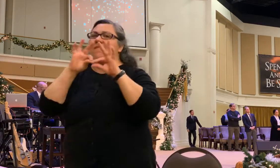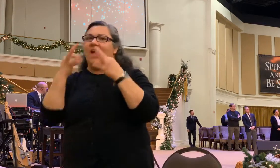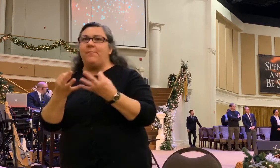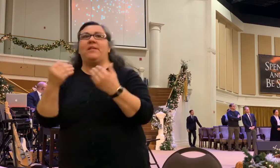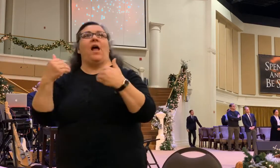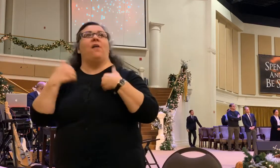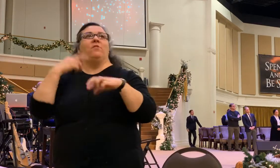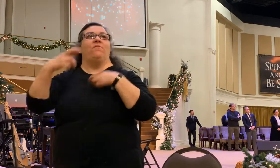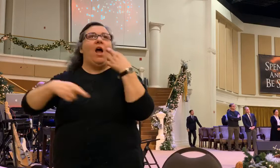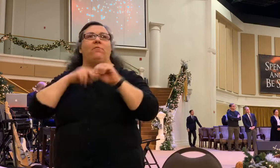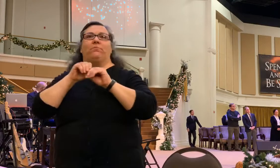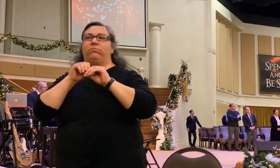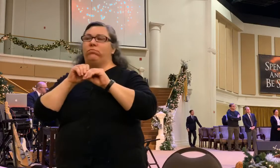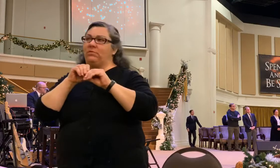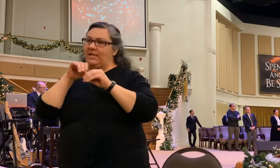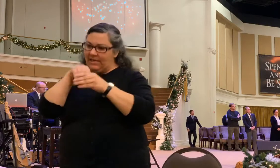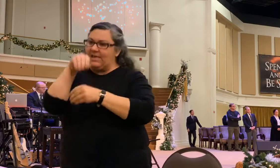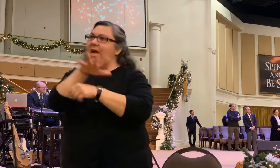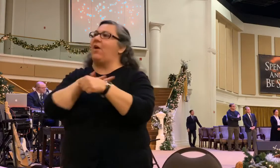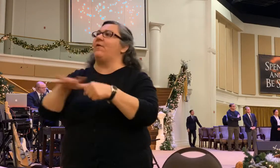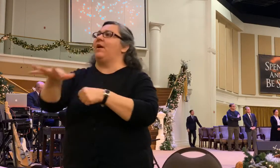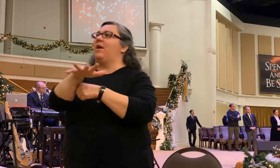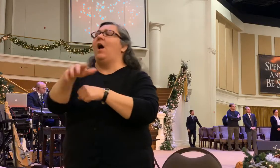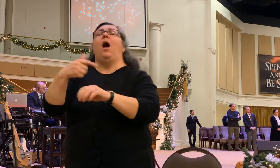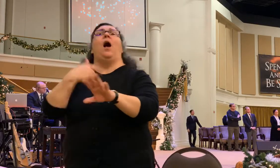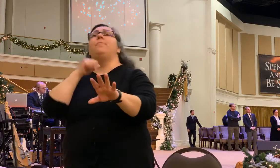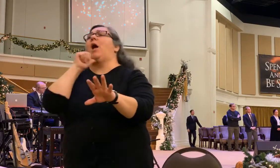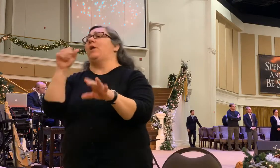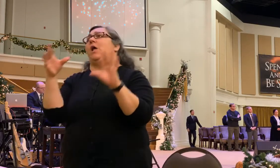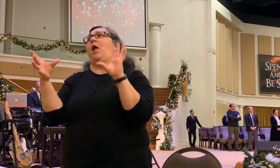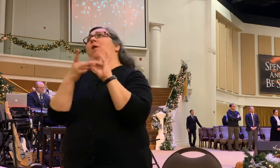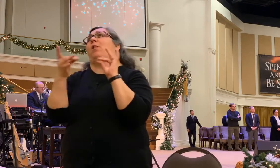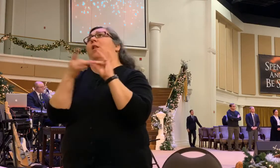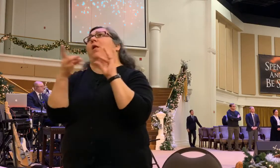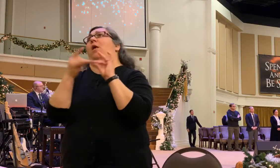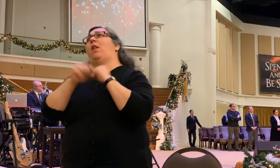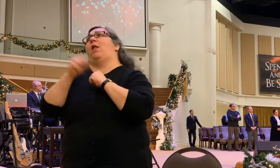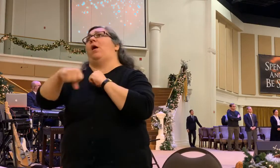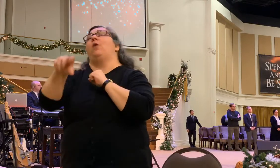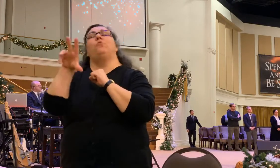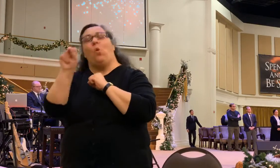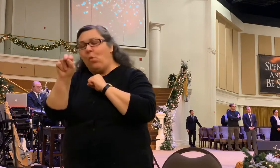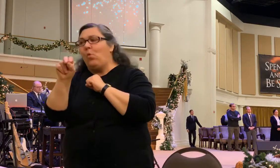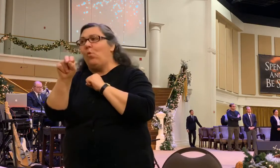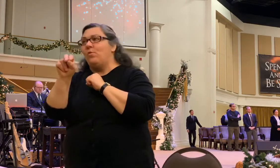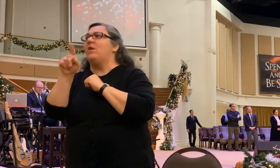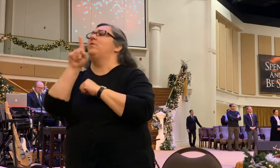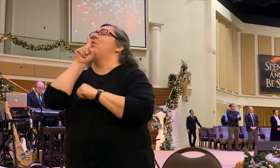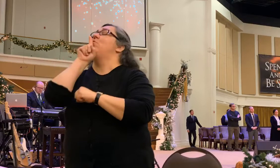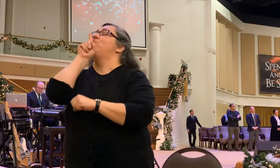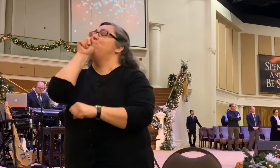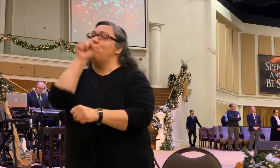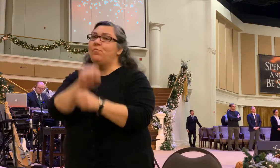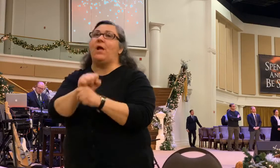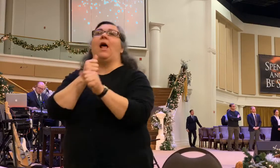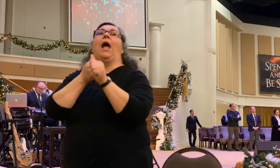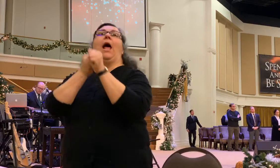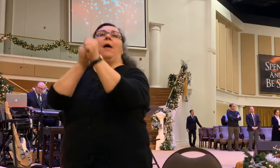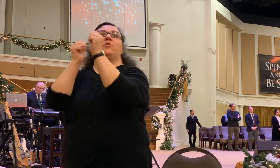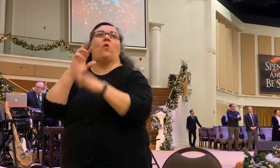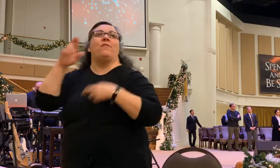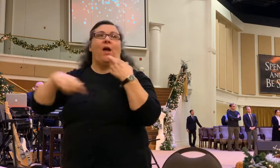And I'm not just giving you verbiage. I'm telling you there is a real apostolic revival that's taking place